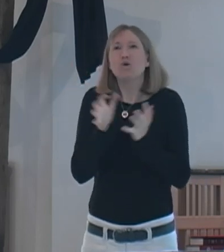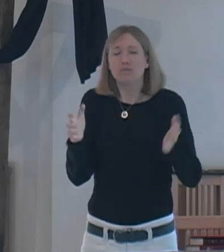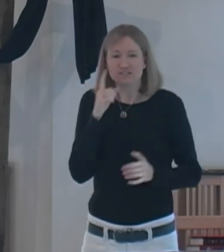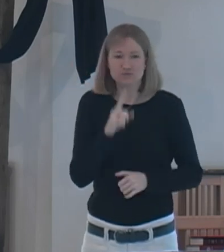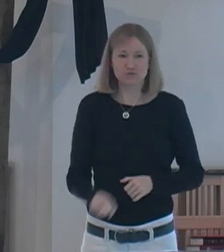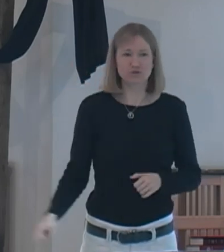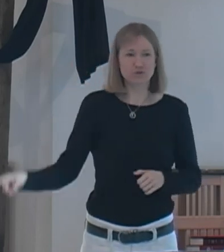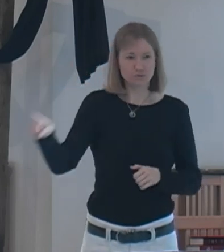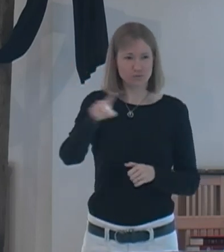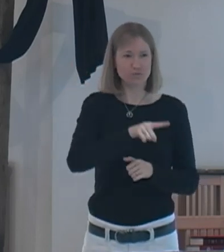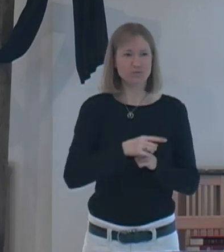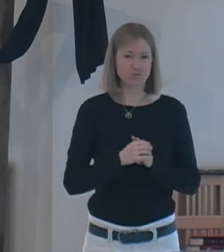sake.